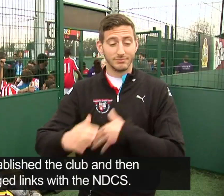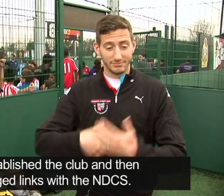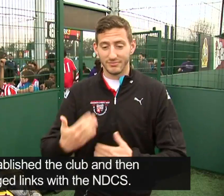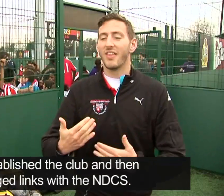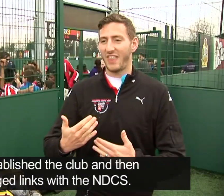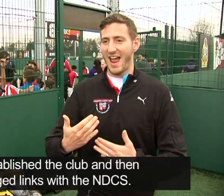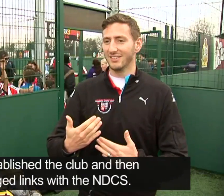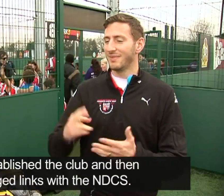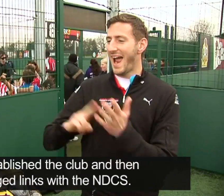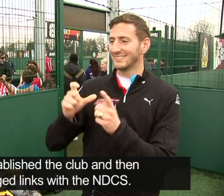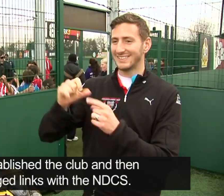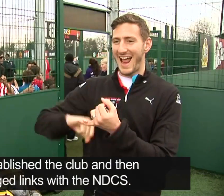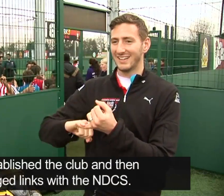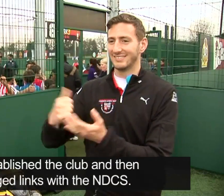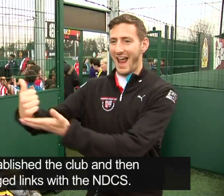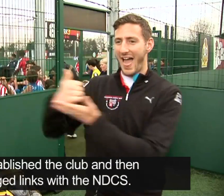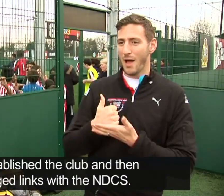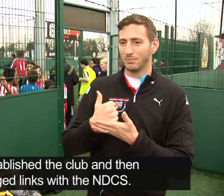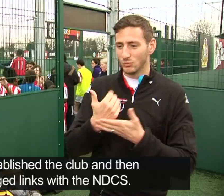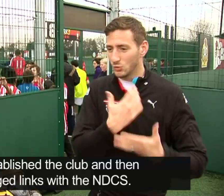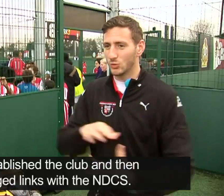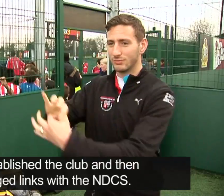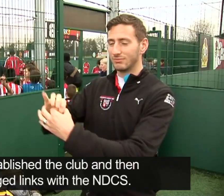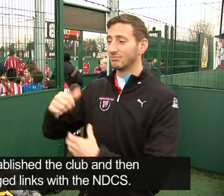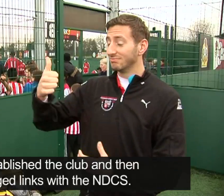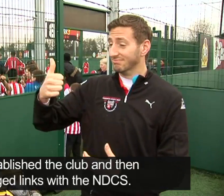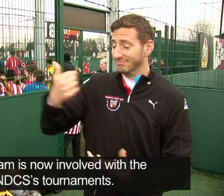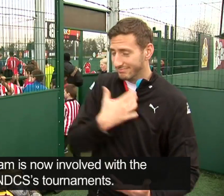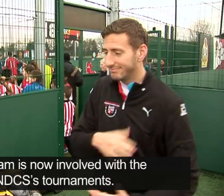I established the club and then forwards linked with the NDCS.